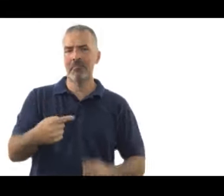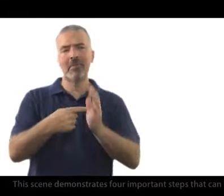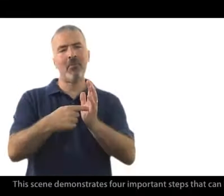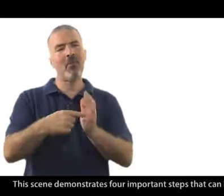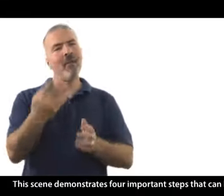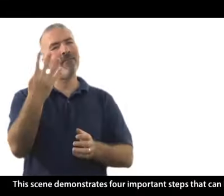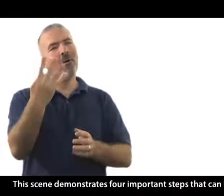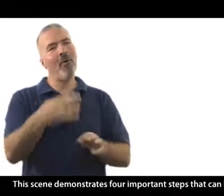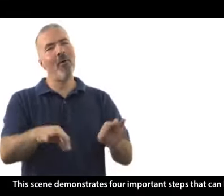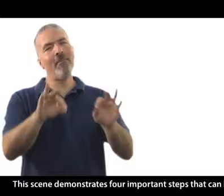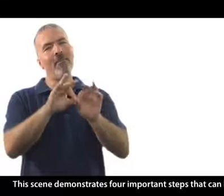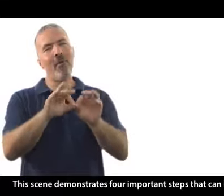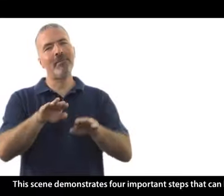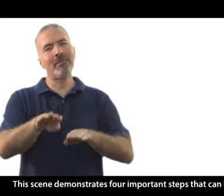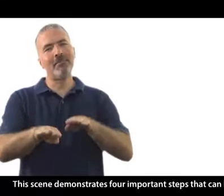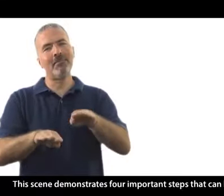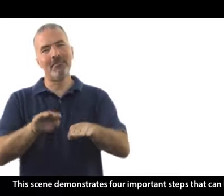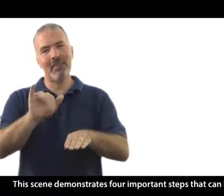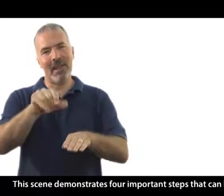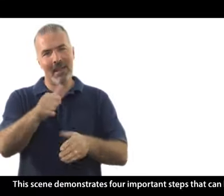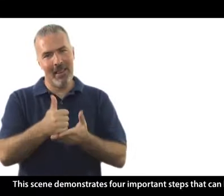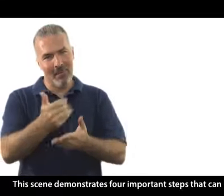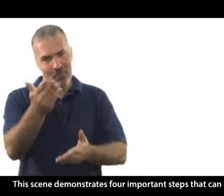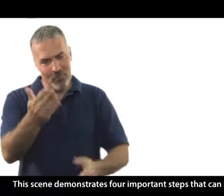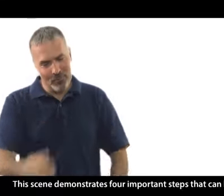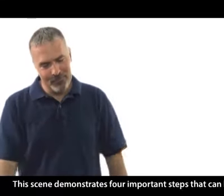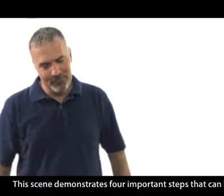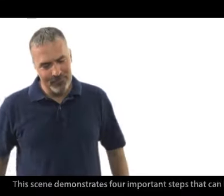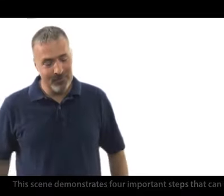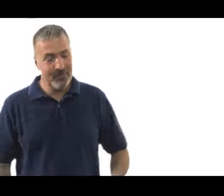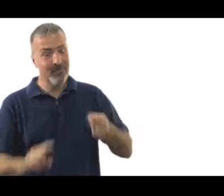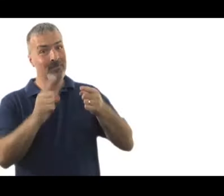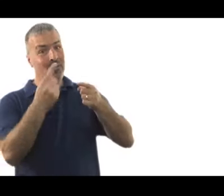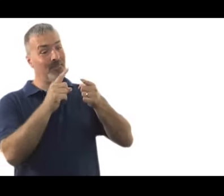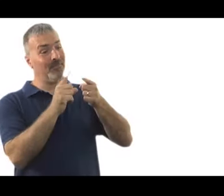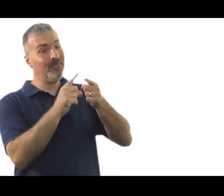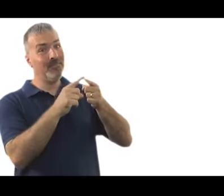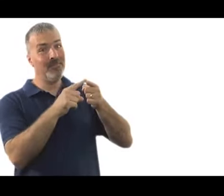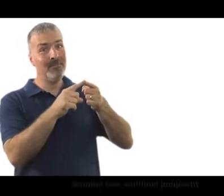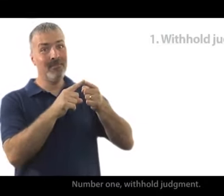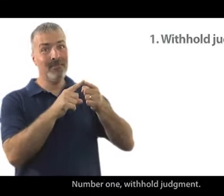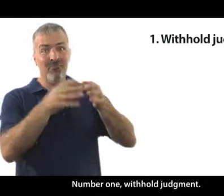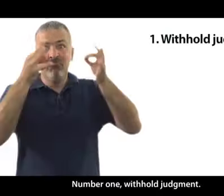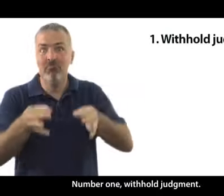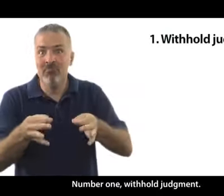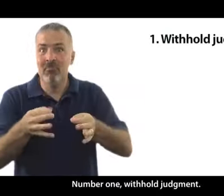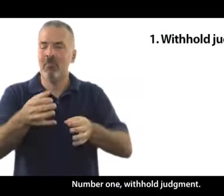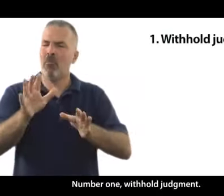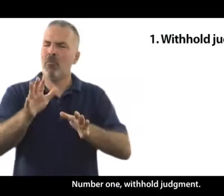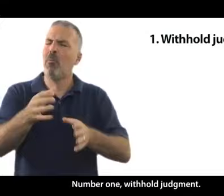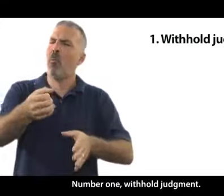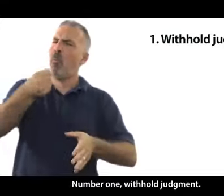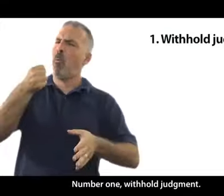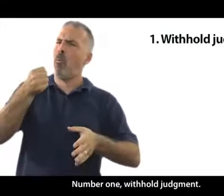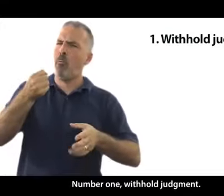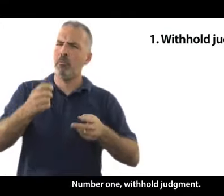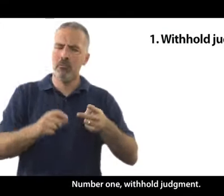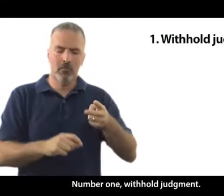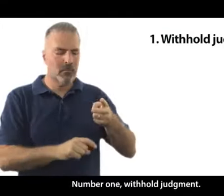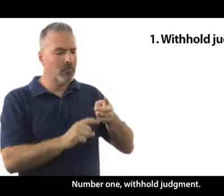This scene demonstrates four important steps that can help you. Number one, withhold judgment.